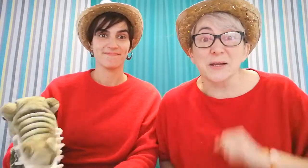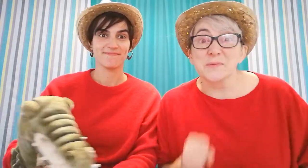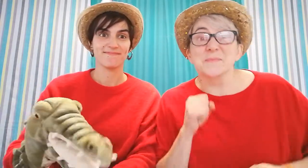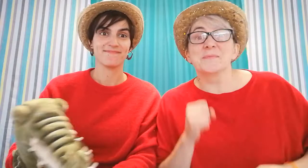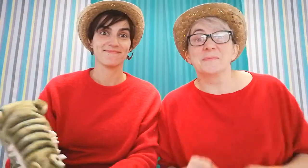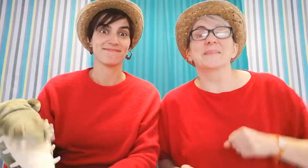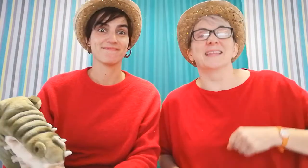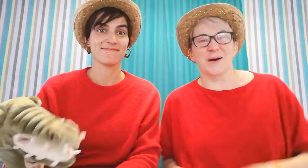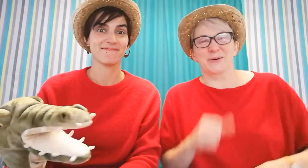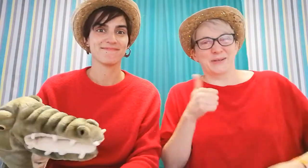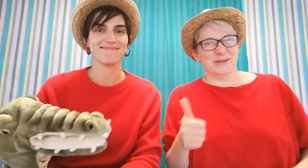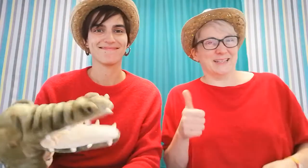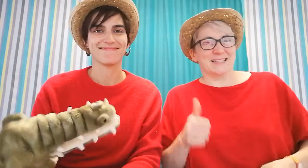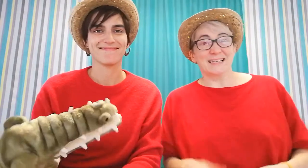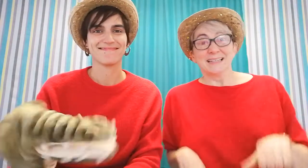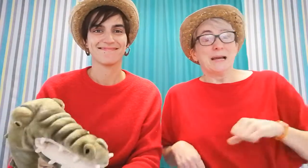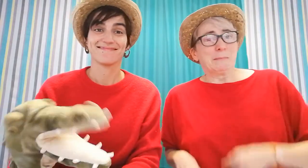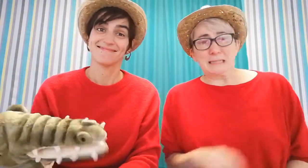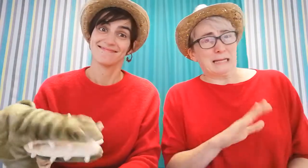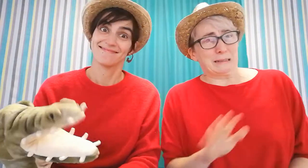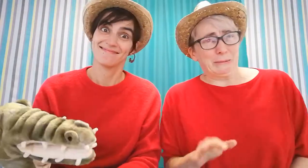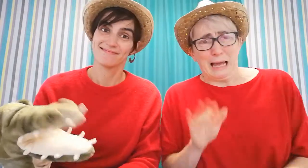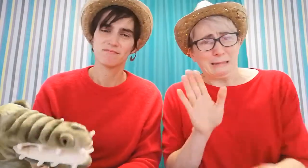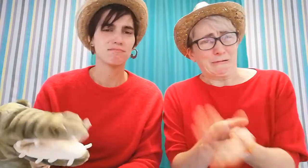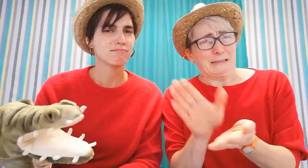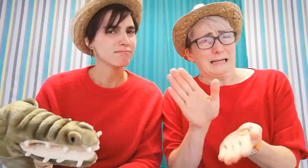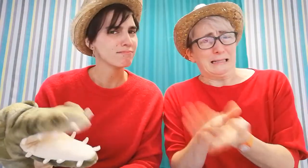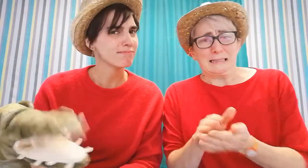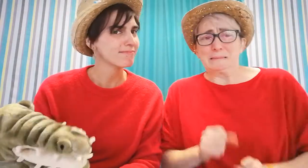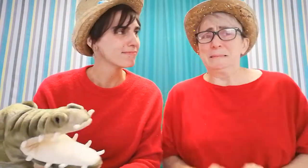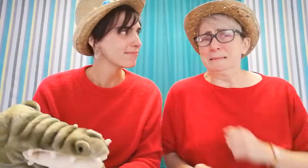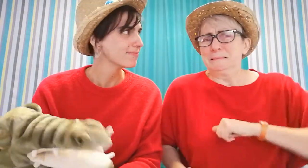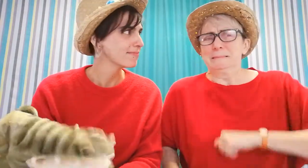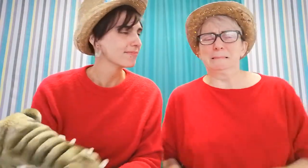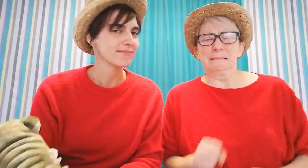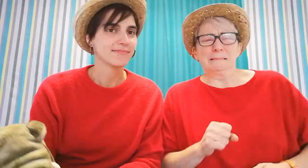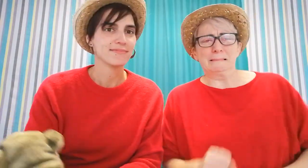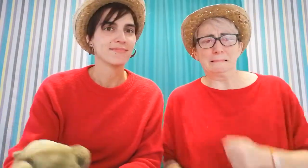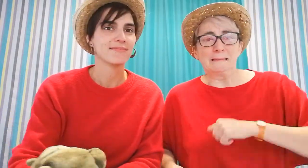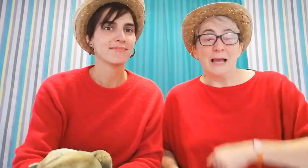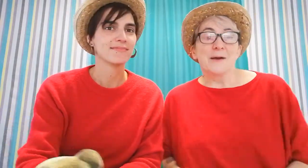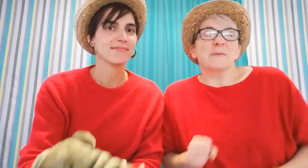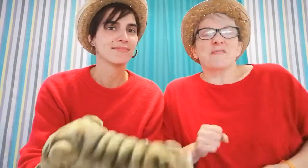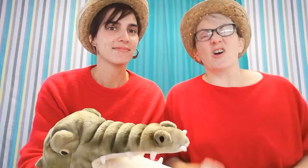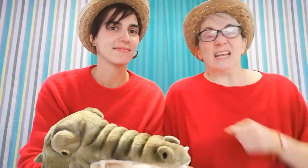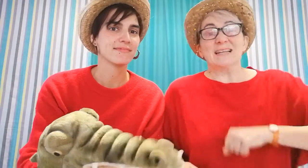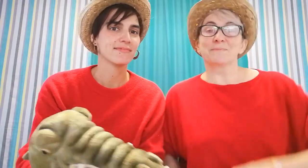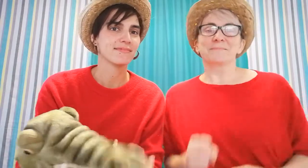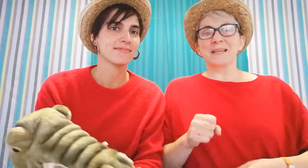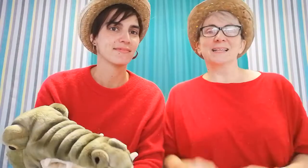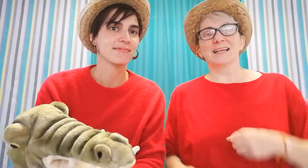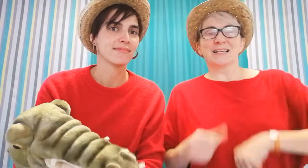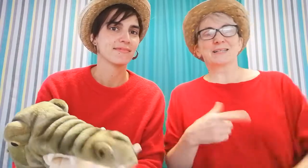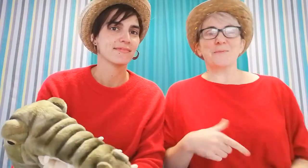you? Oh, good. Because I don't like crocodiles. But there aren't any. So I'm